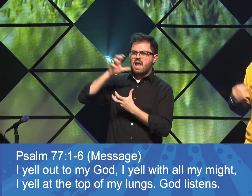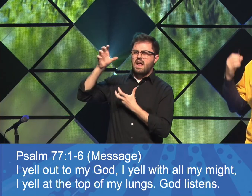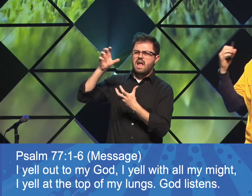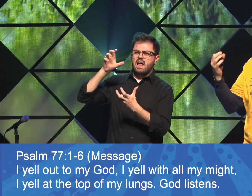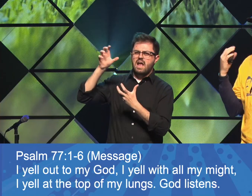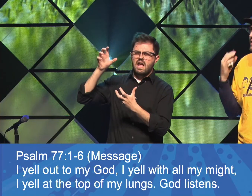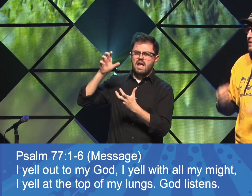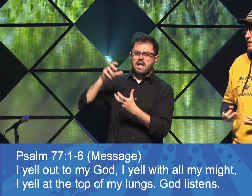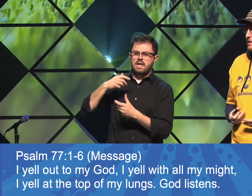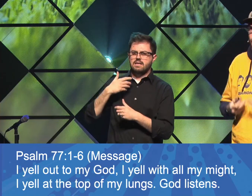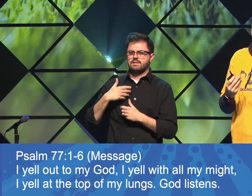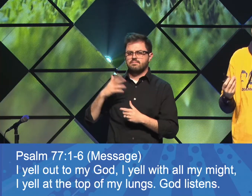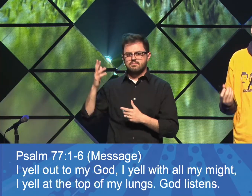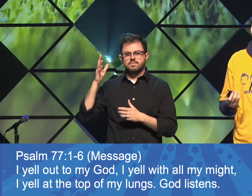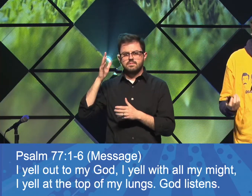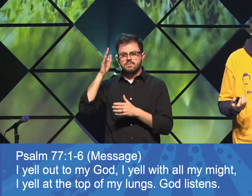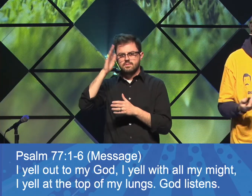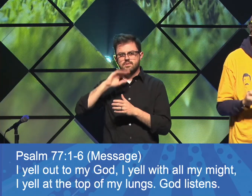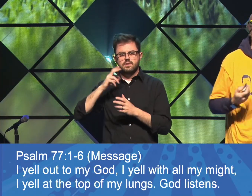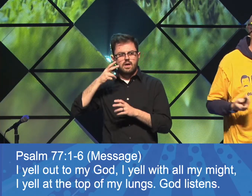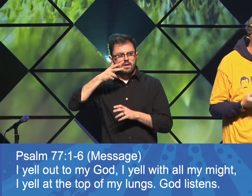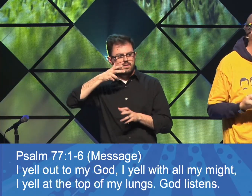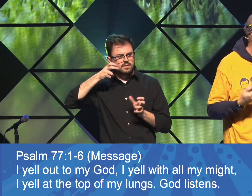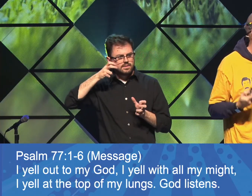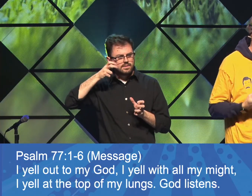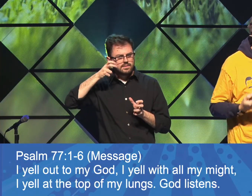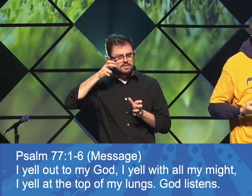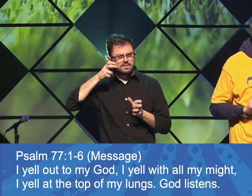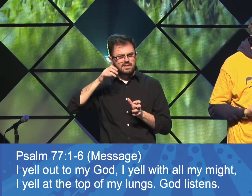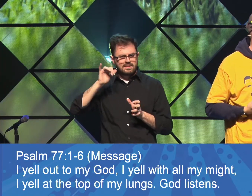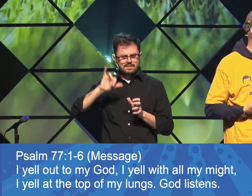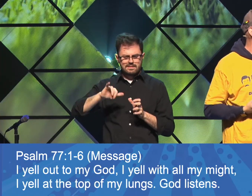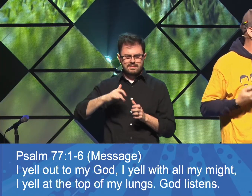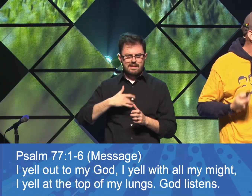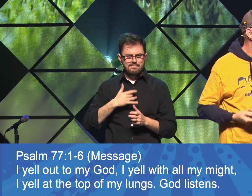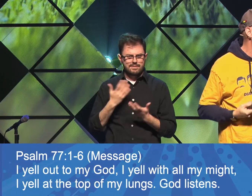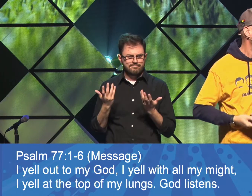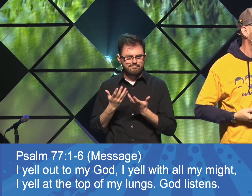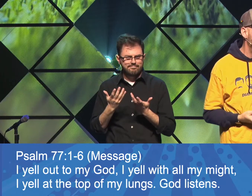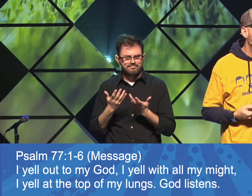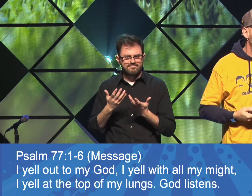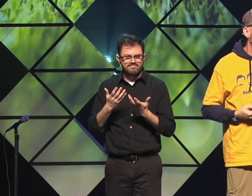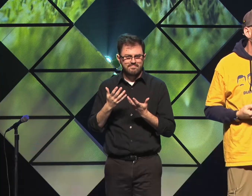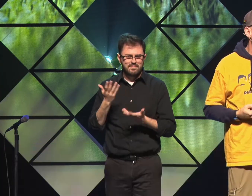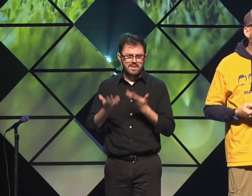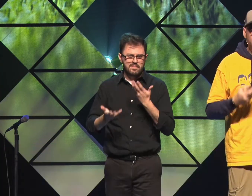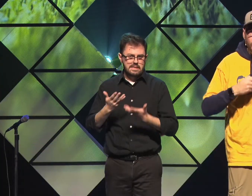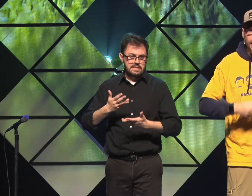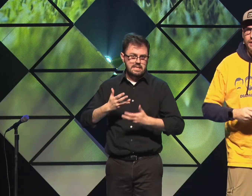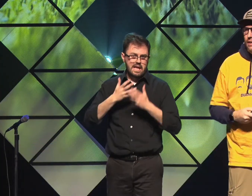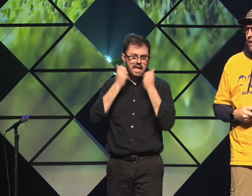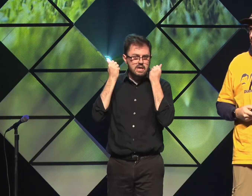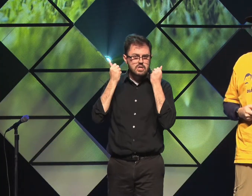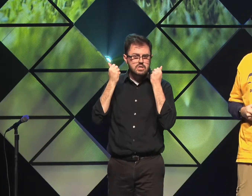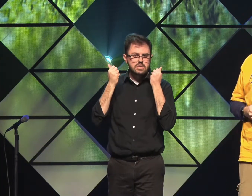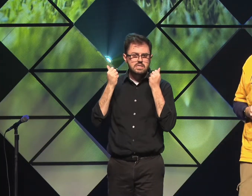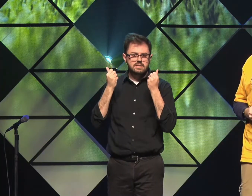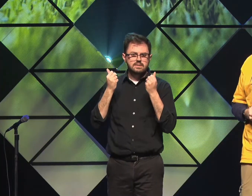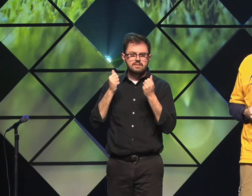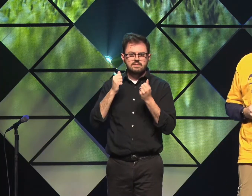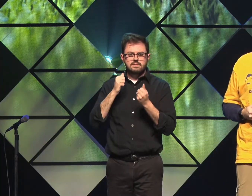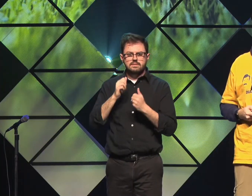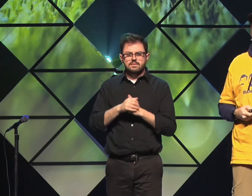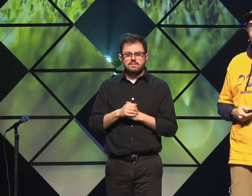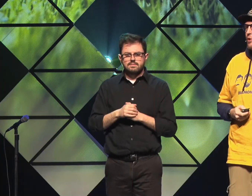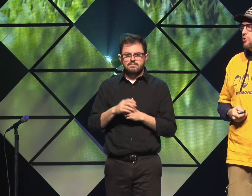my lungs, and God listens." Like, what's that emotion? What's that feeling? Actually, probably anger, right? It's no hidden. Psalm goes on and